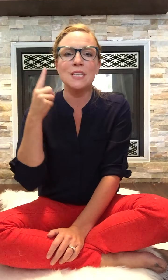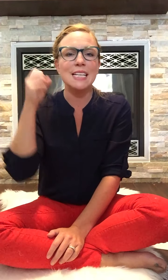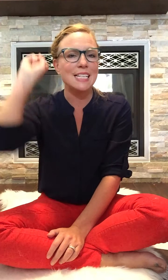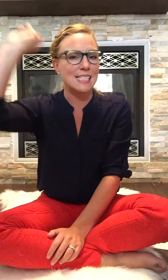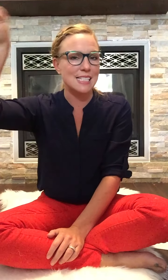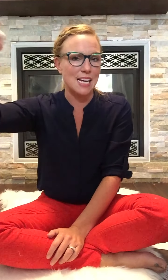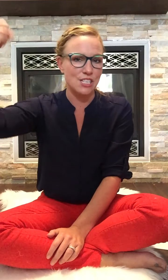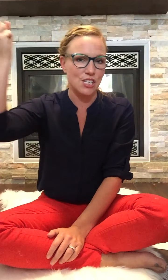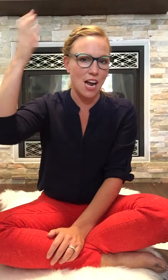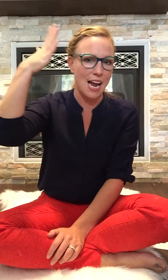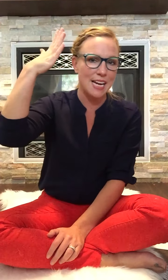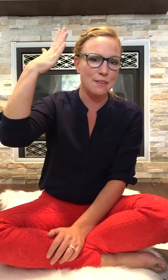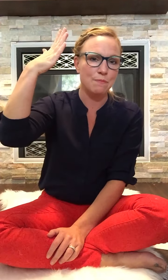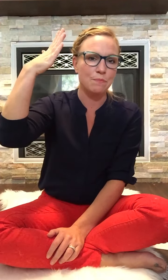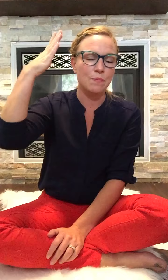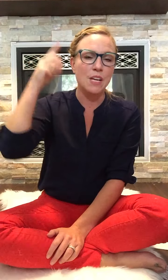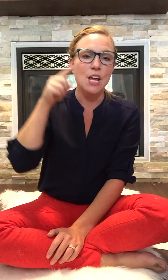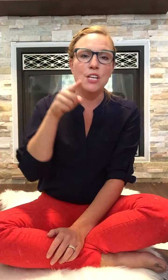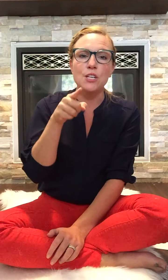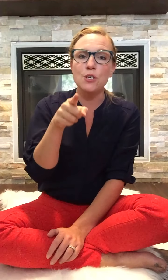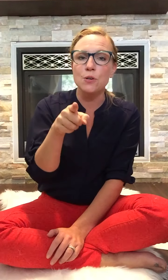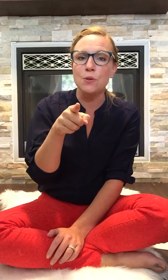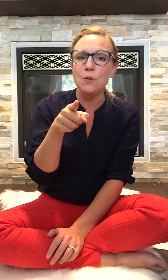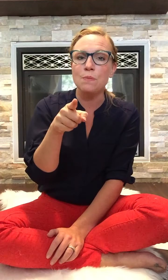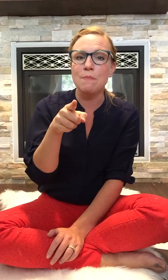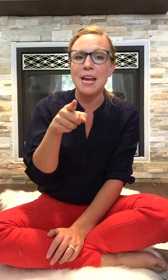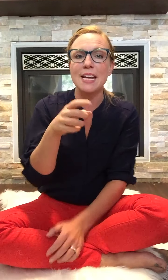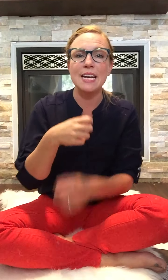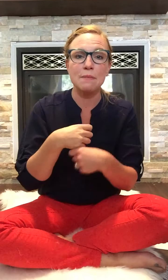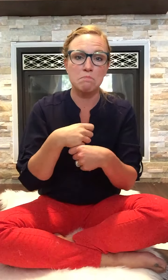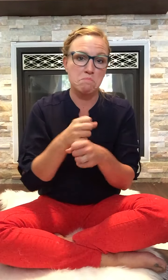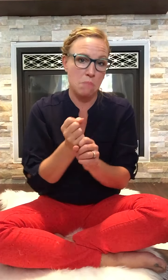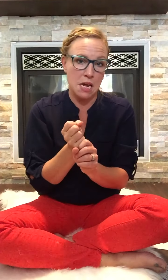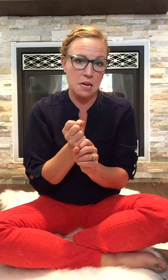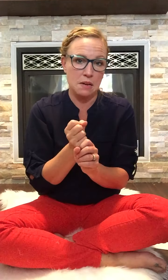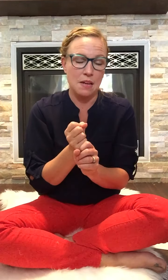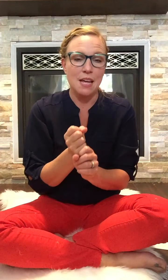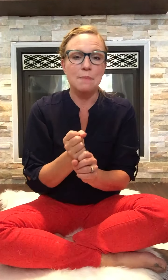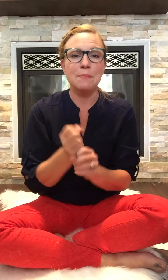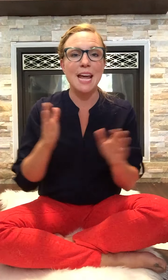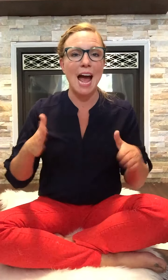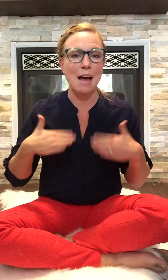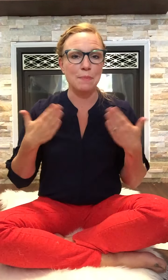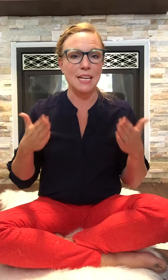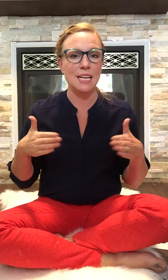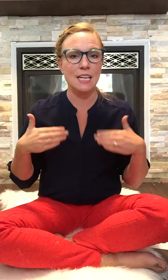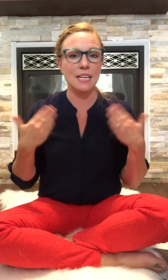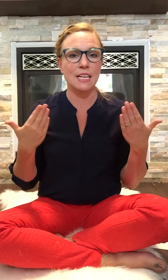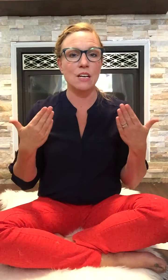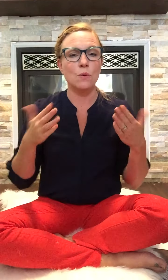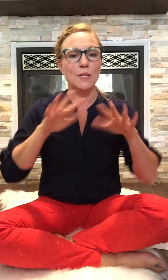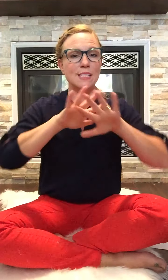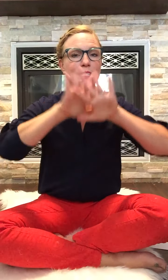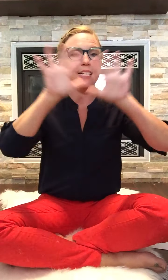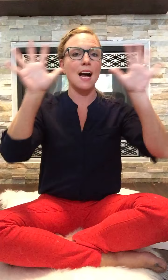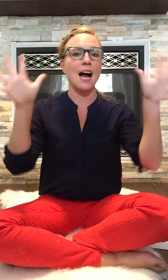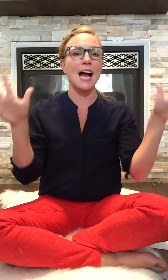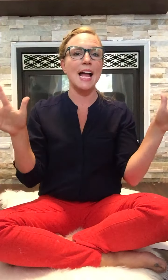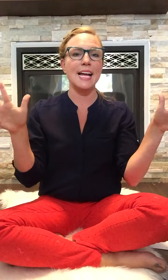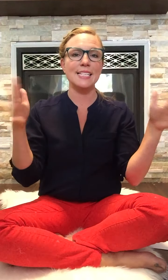only sunshine. You make me happy when skies